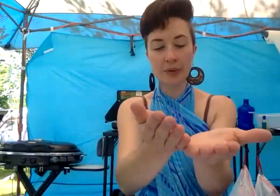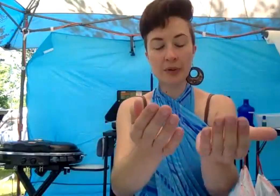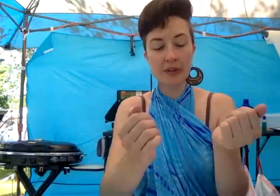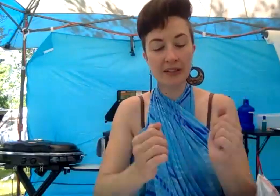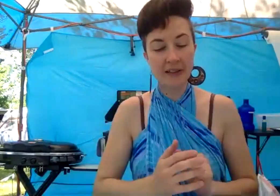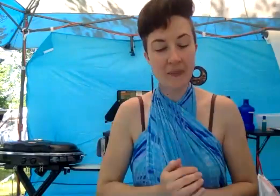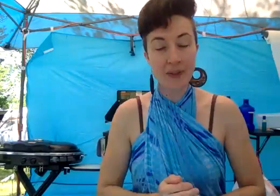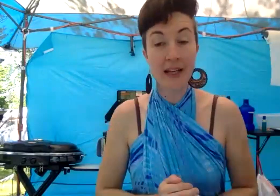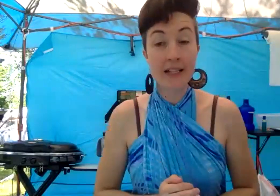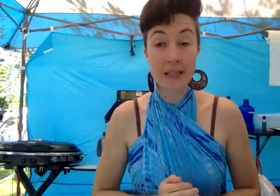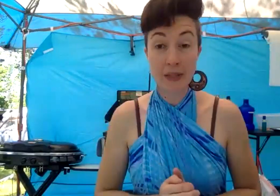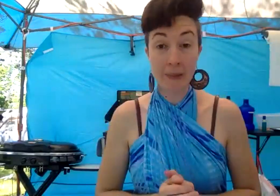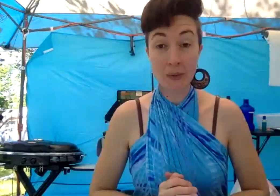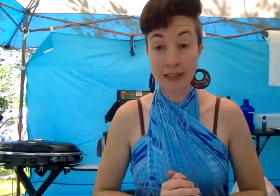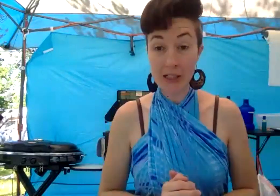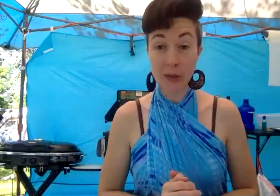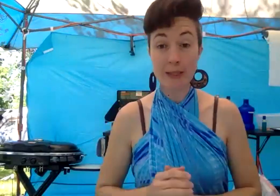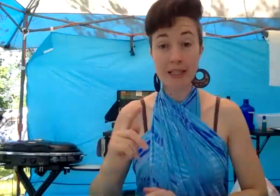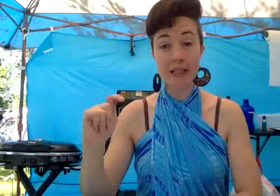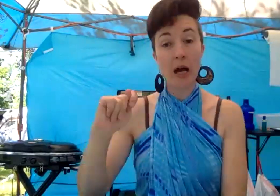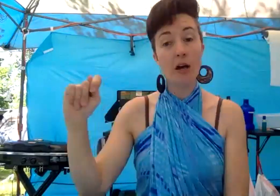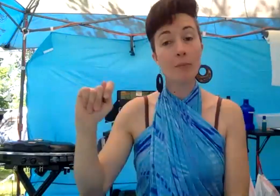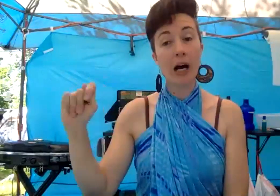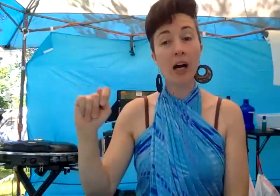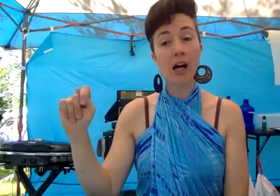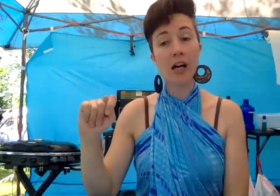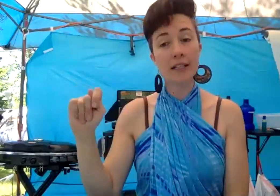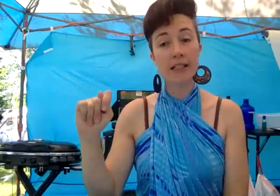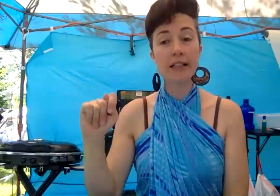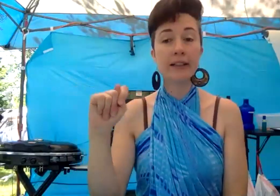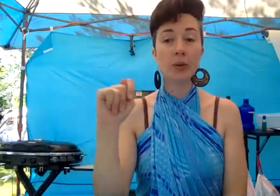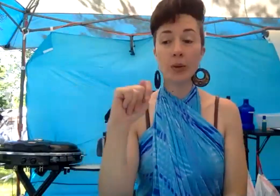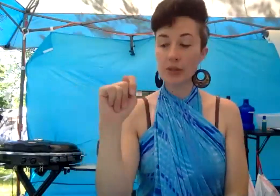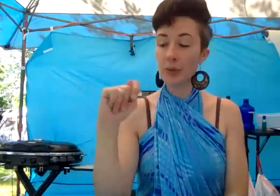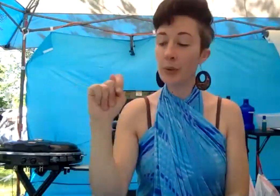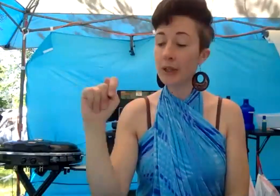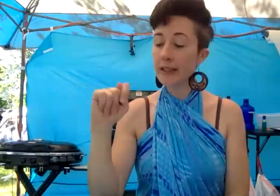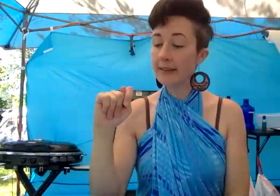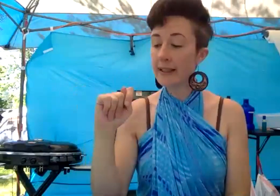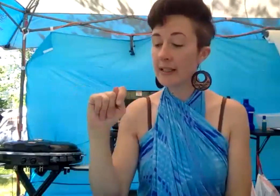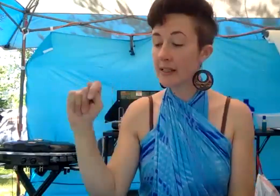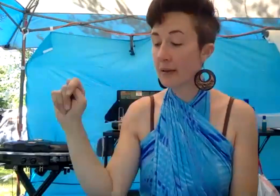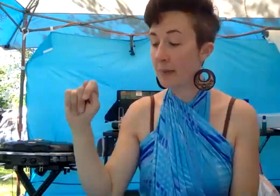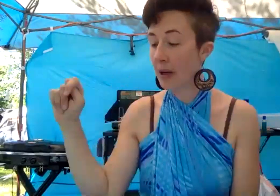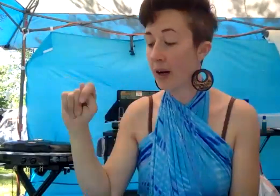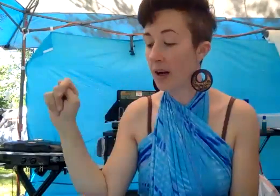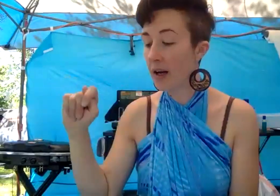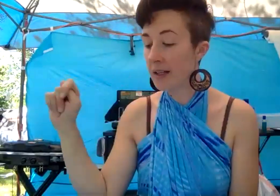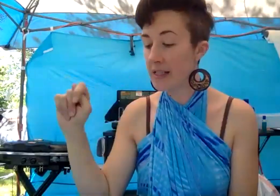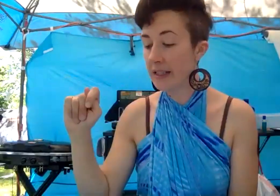book. Sometimes we need to use the potty or toilet,